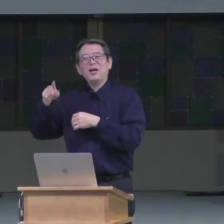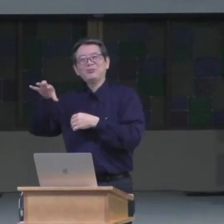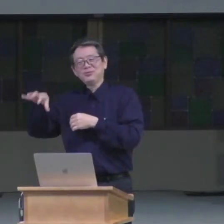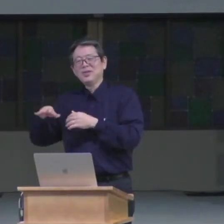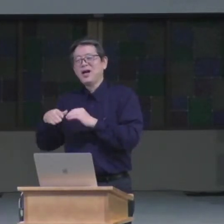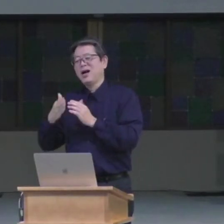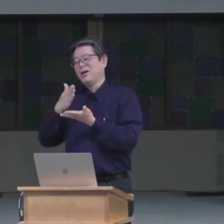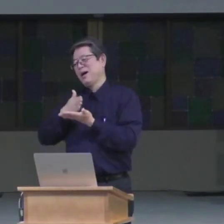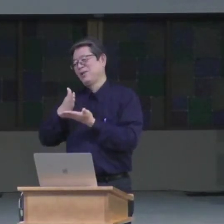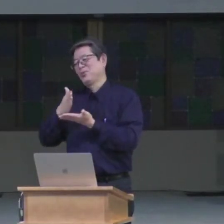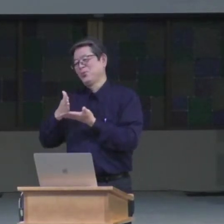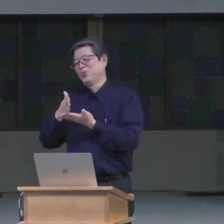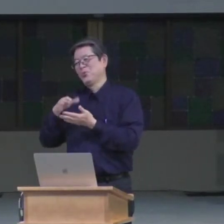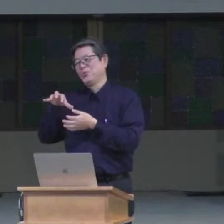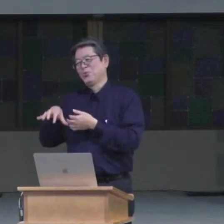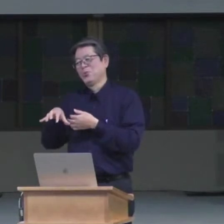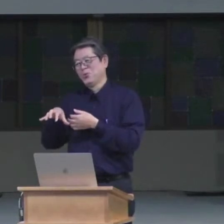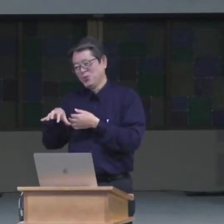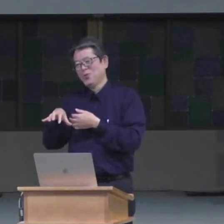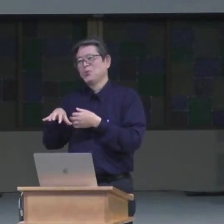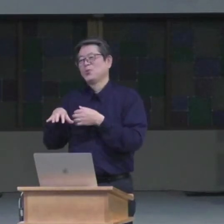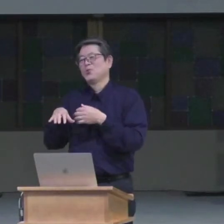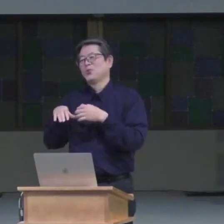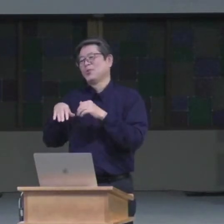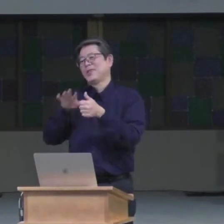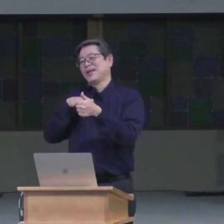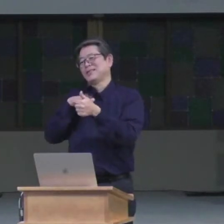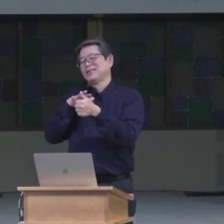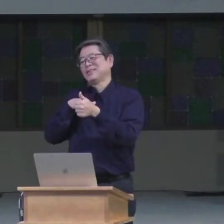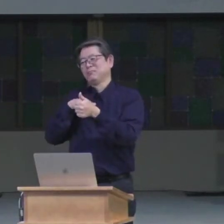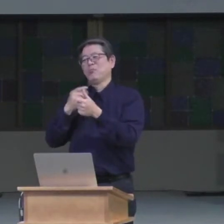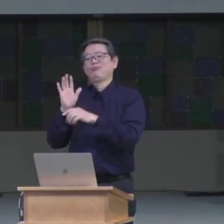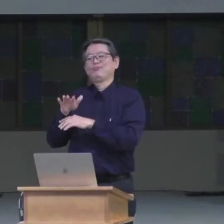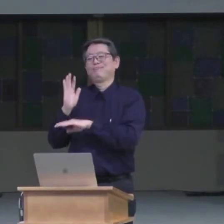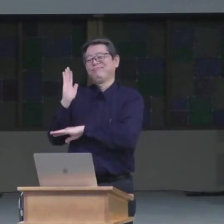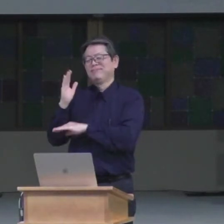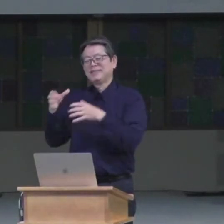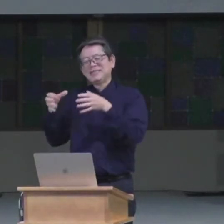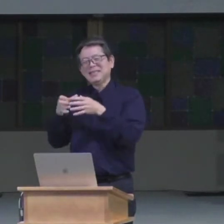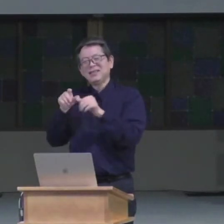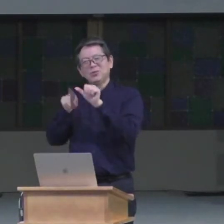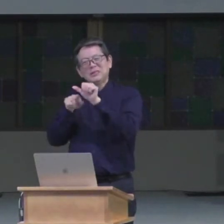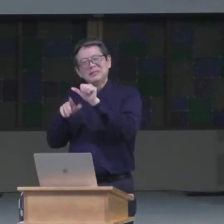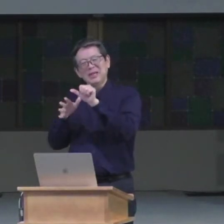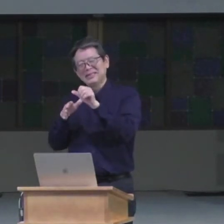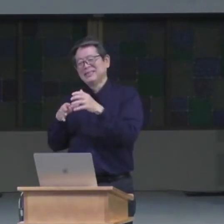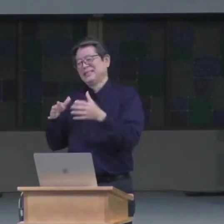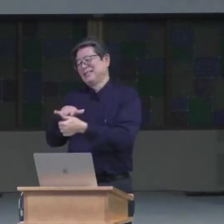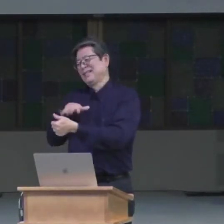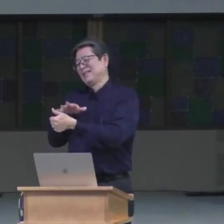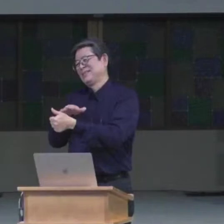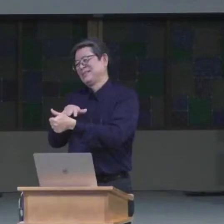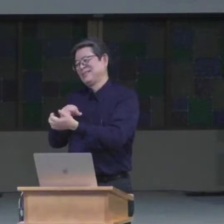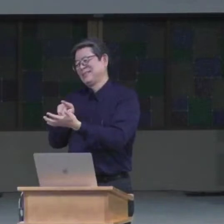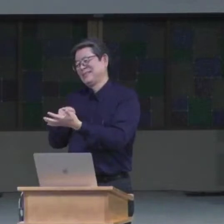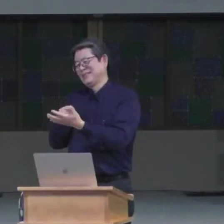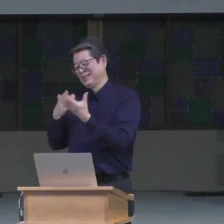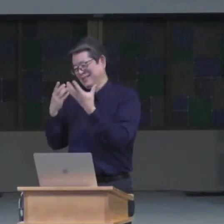place. It's an apartment, a small apartment, and there were a few people there worshiping, five-ish people.